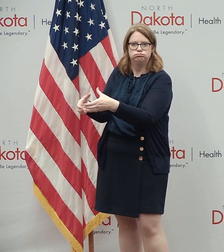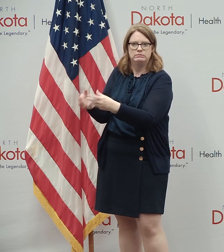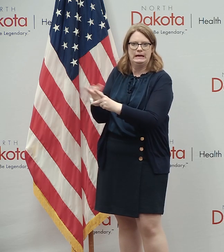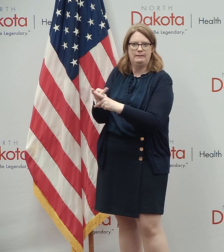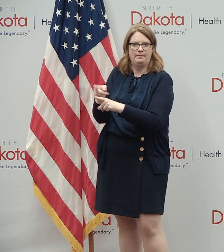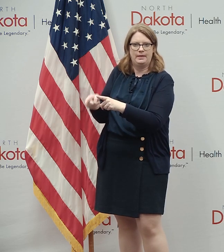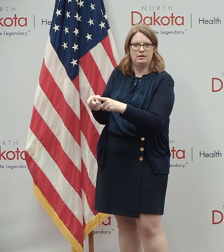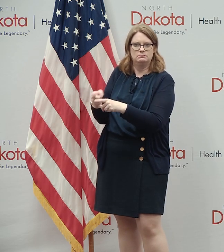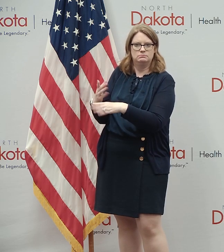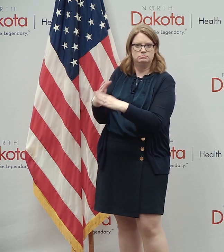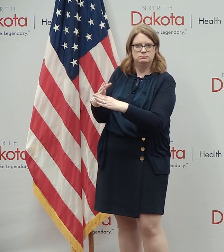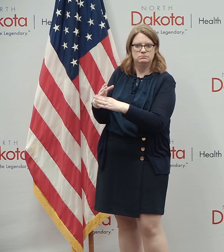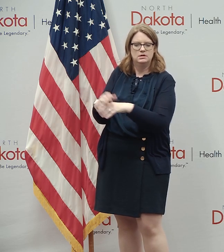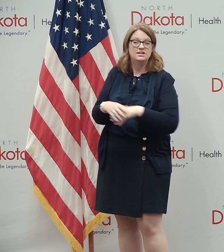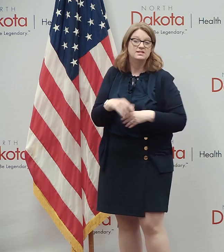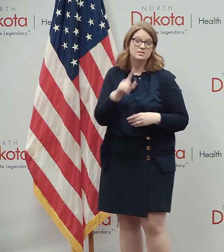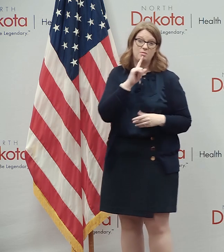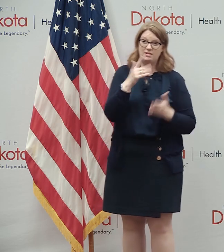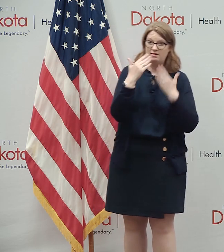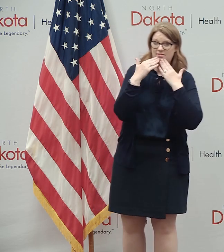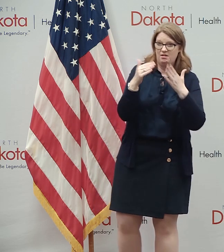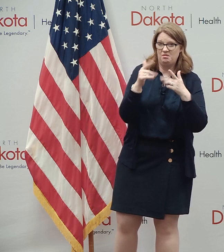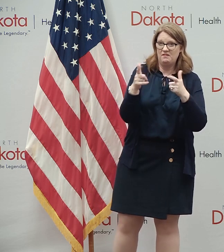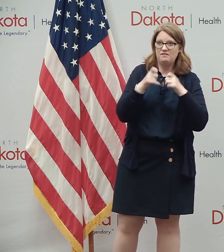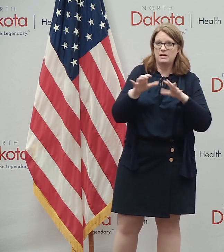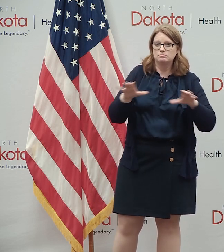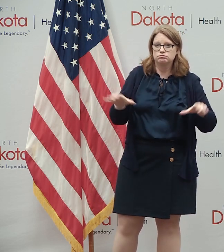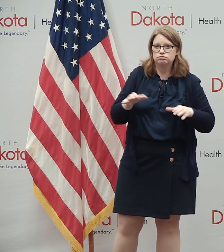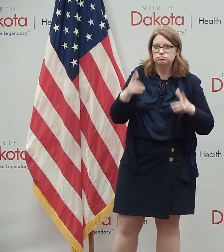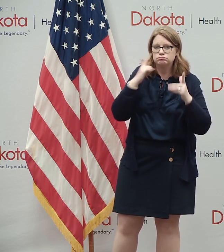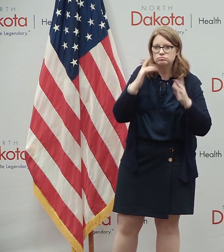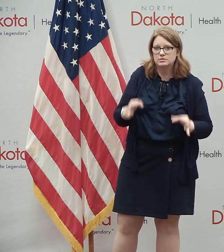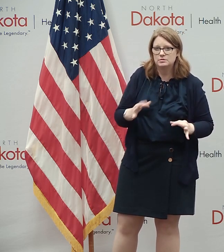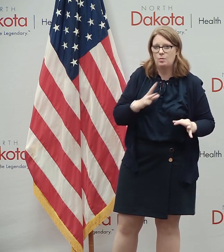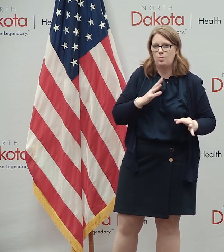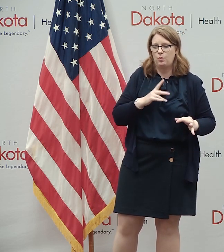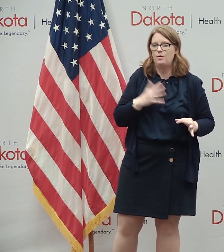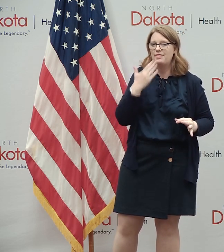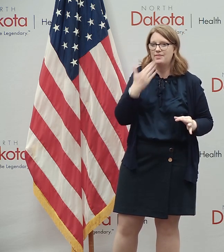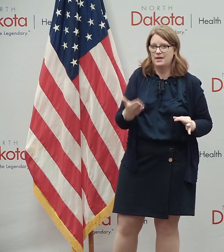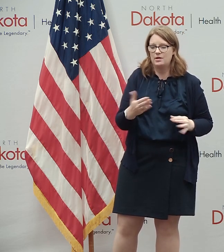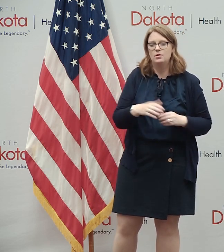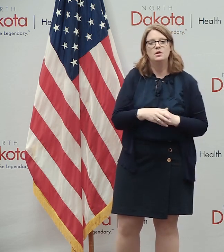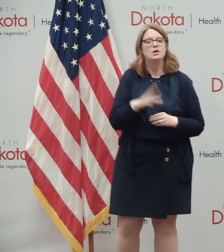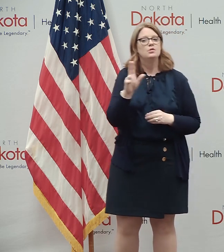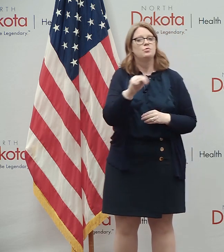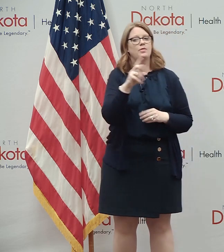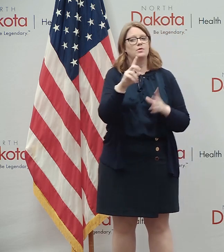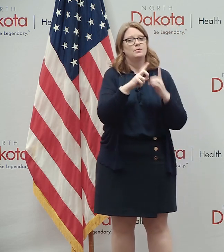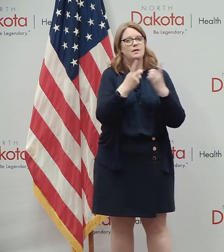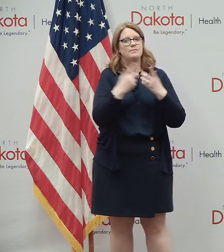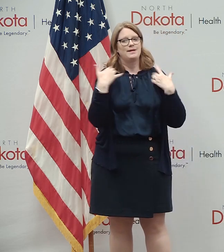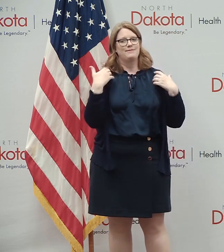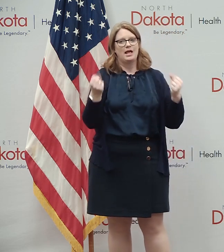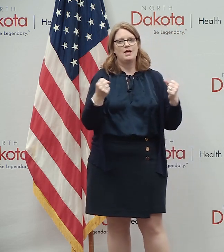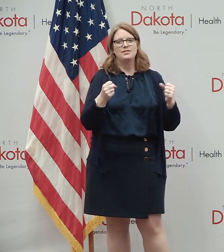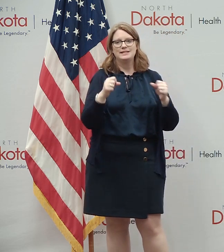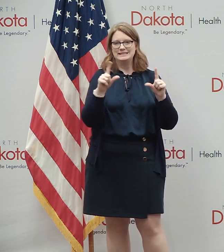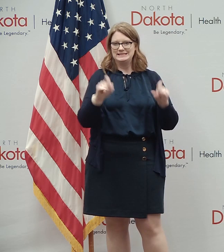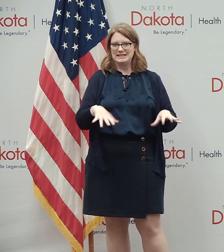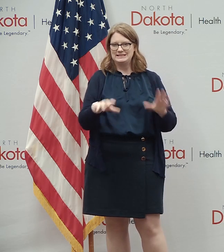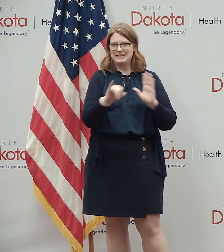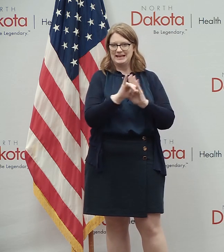their fast action and collaboration during that time. The North Dakota Department of Health testing events have